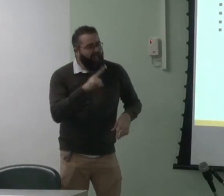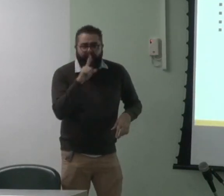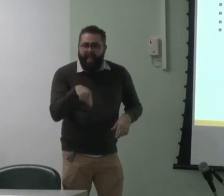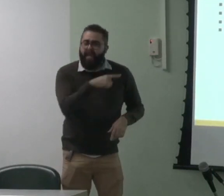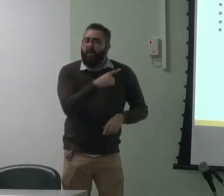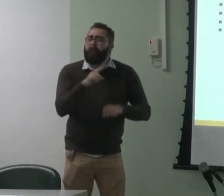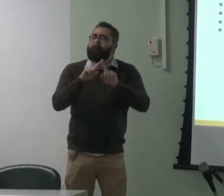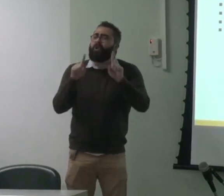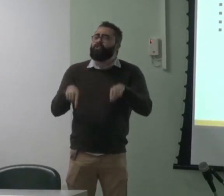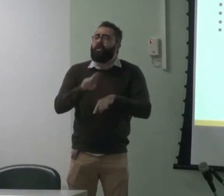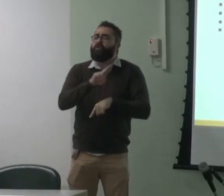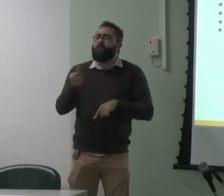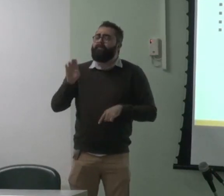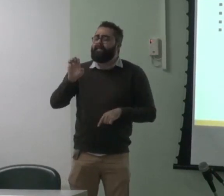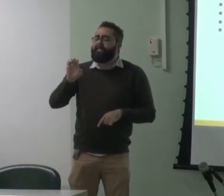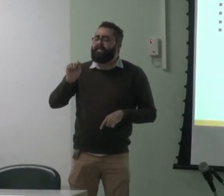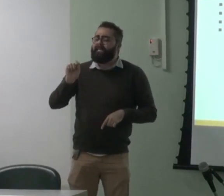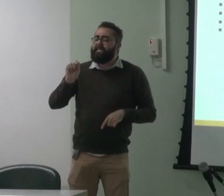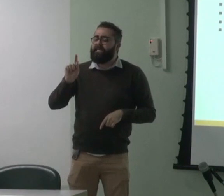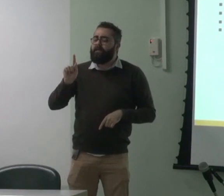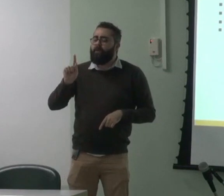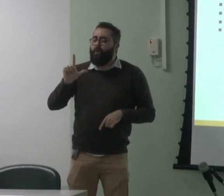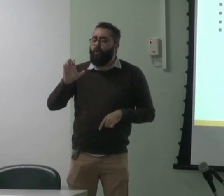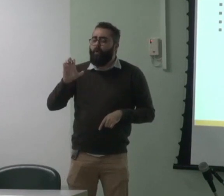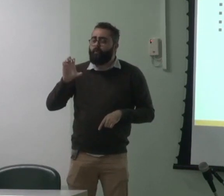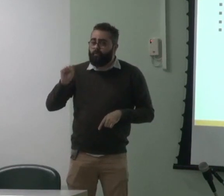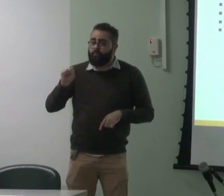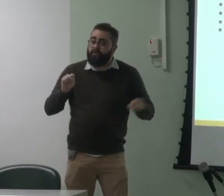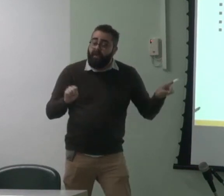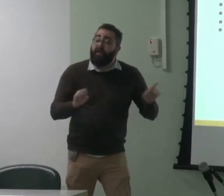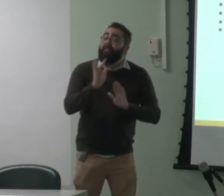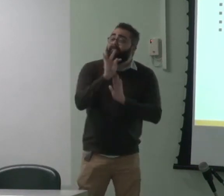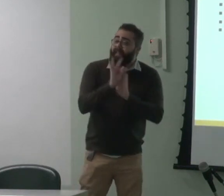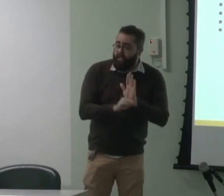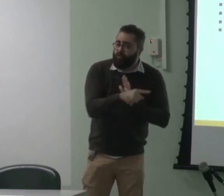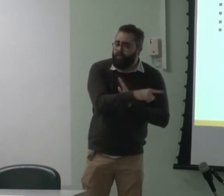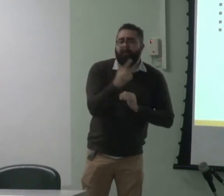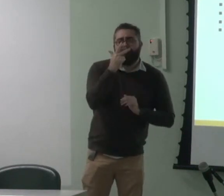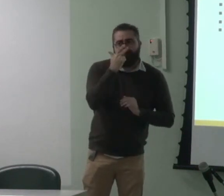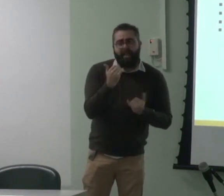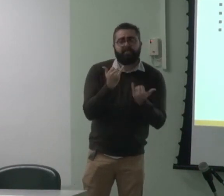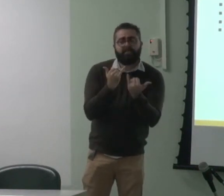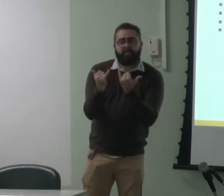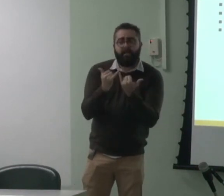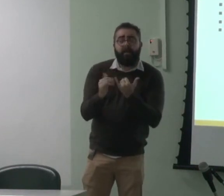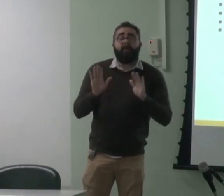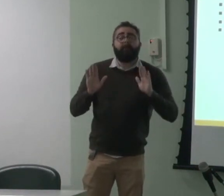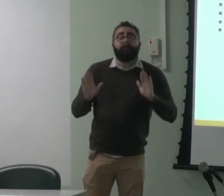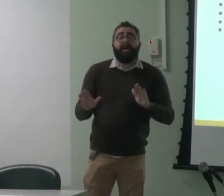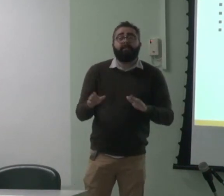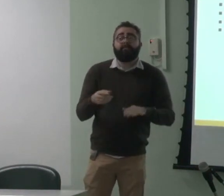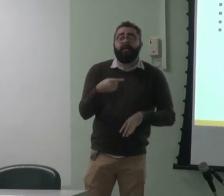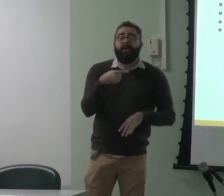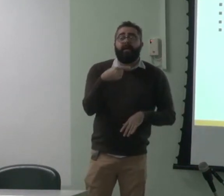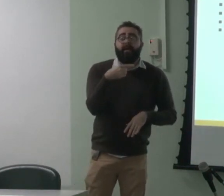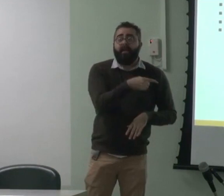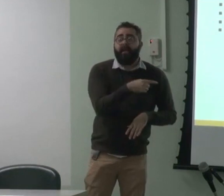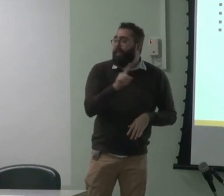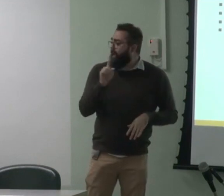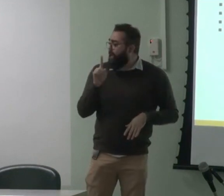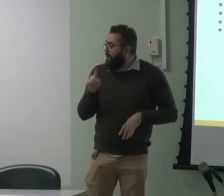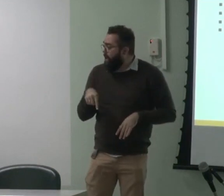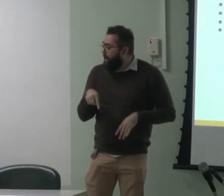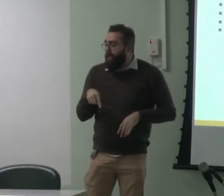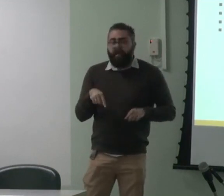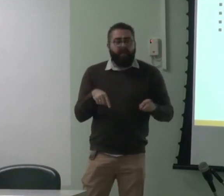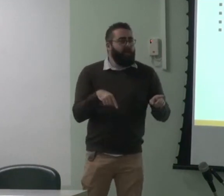these texts, even though they look quite similar, they are positional texts. So for each